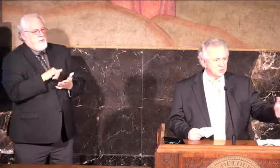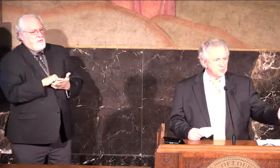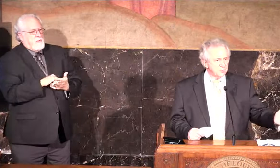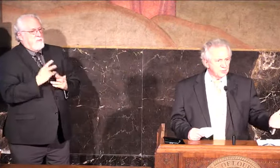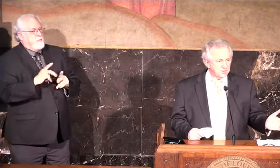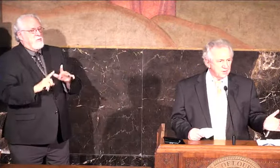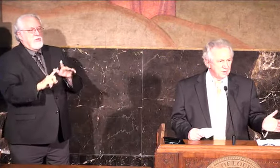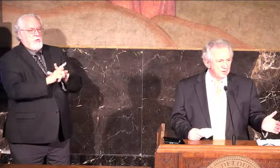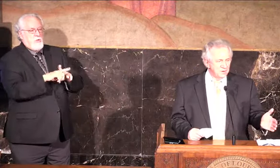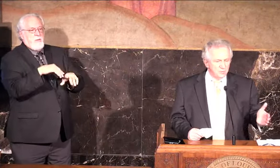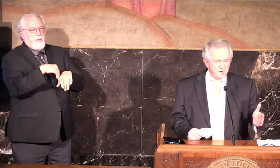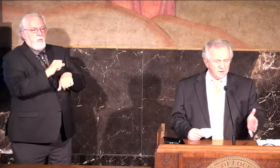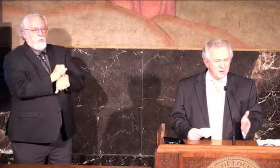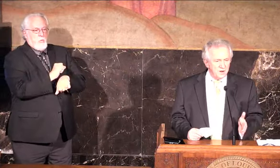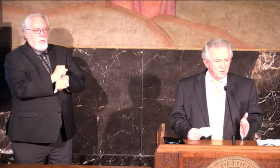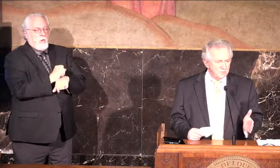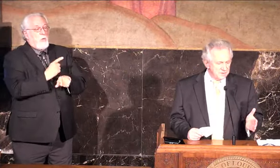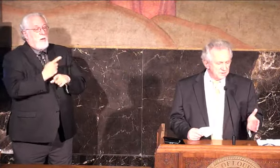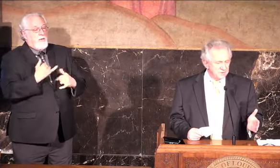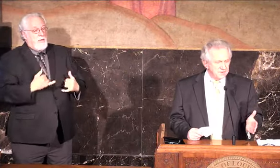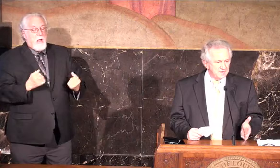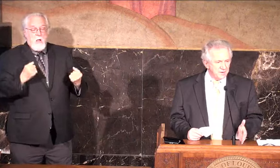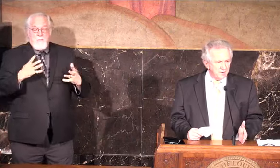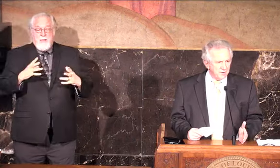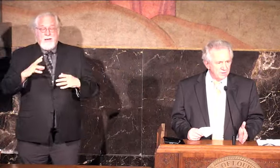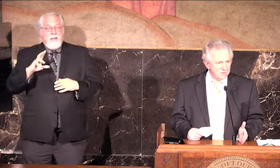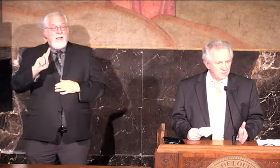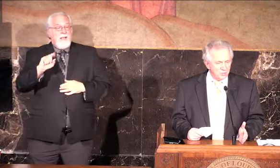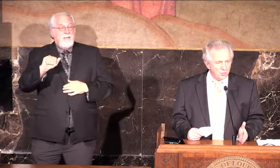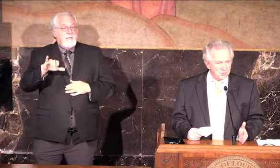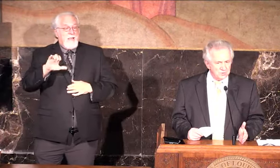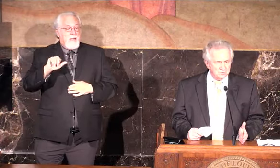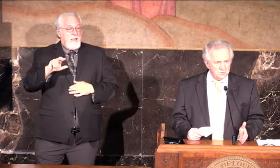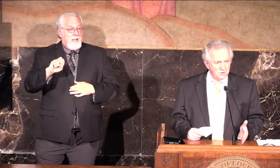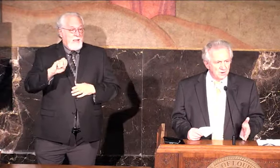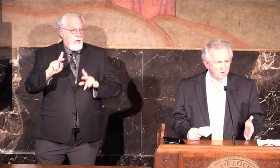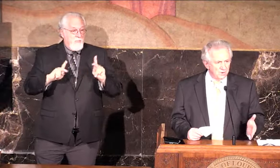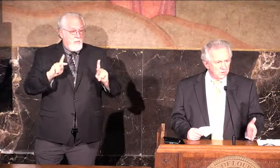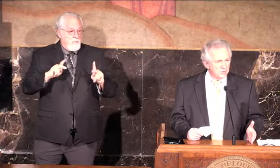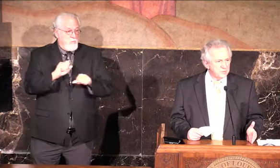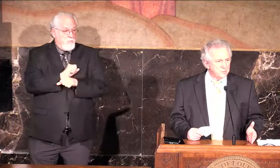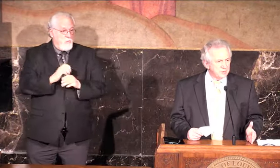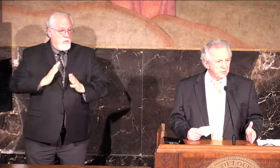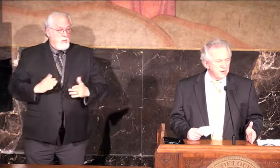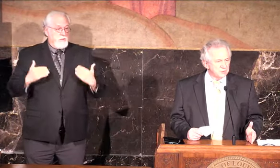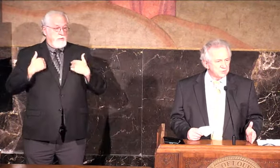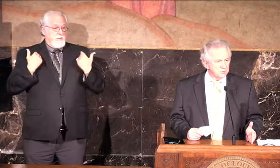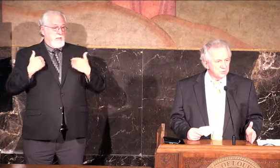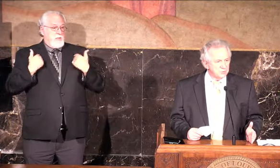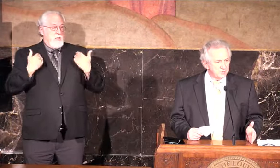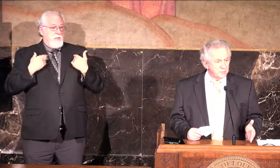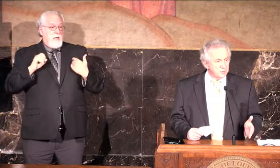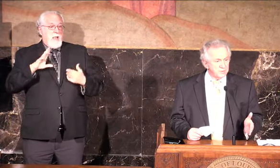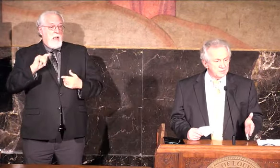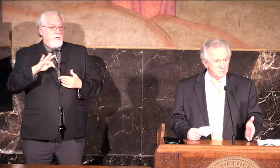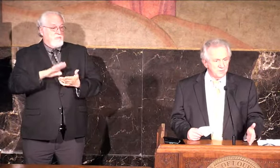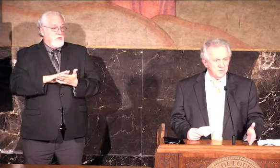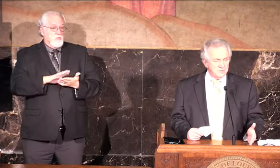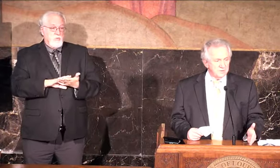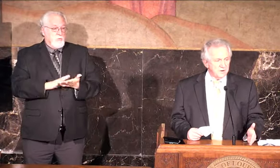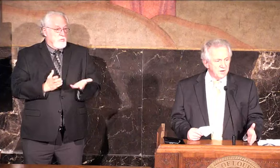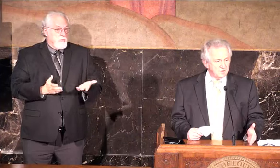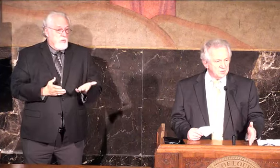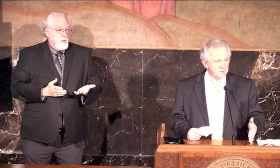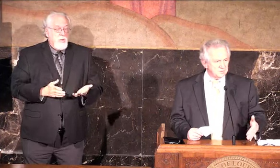Somebody showed up at work. Right now, many of the daycare employees are young people that are out of school. They're people that